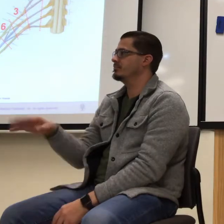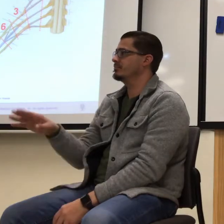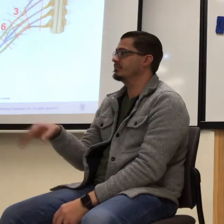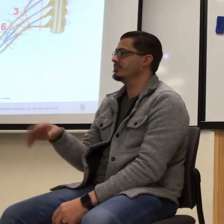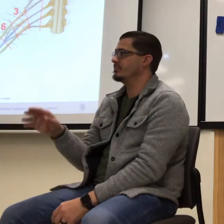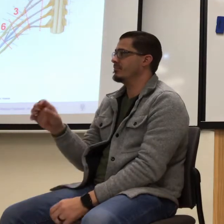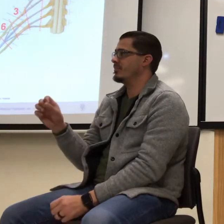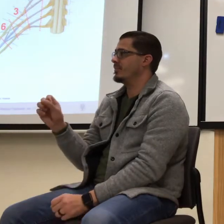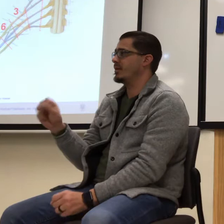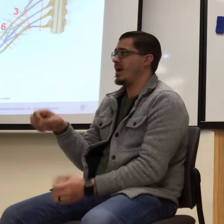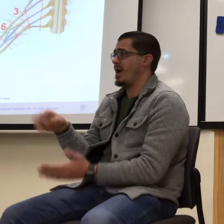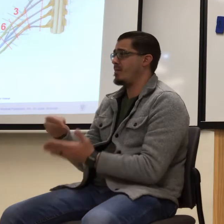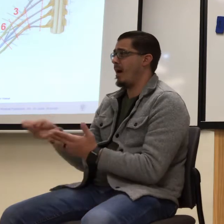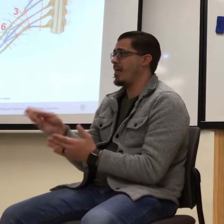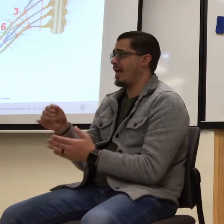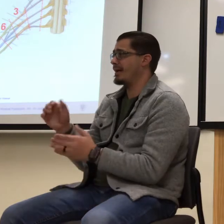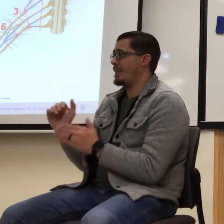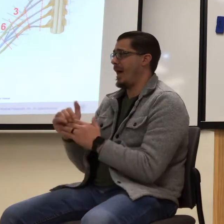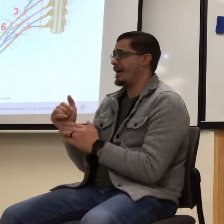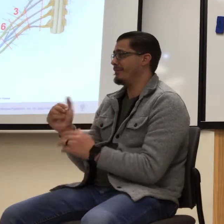Kind of get this sideways M.